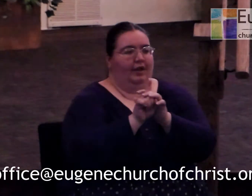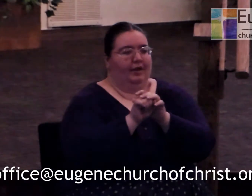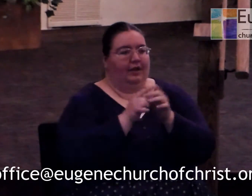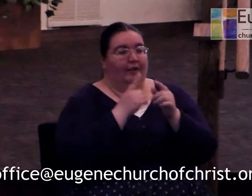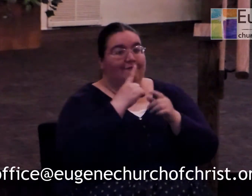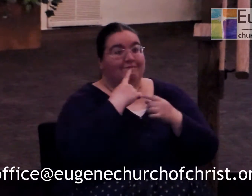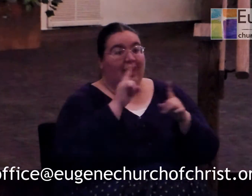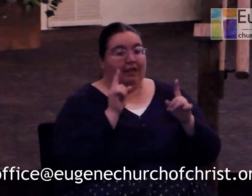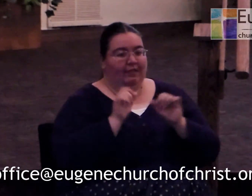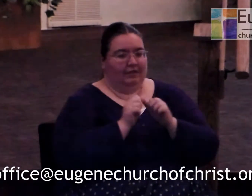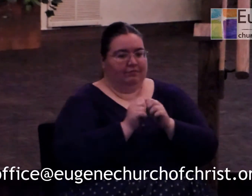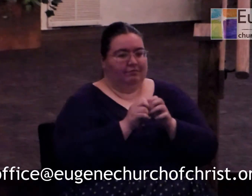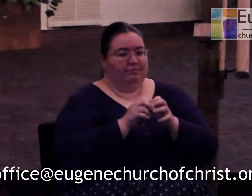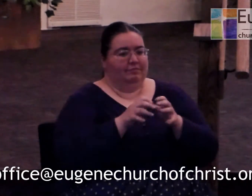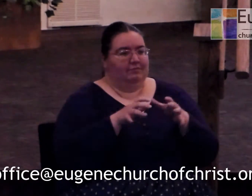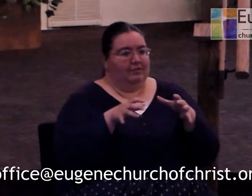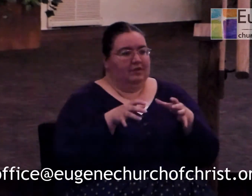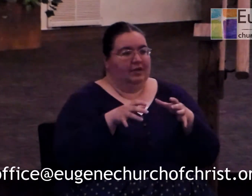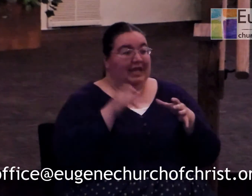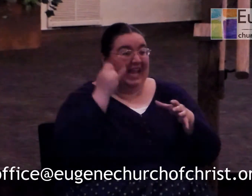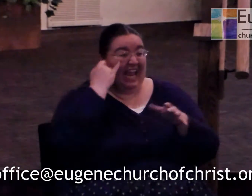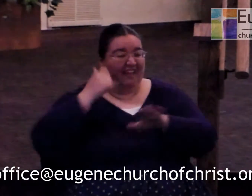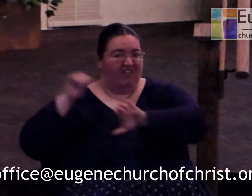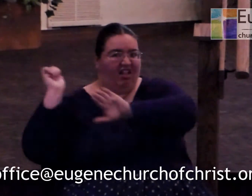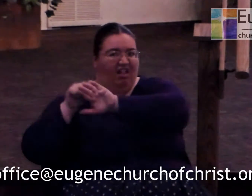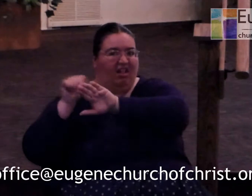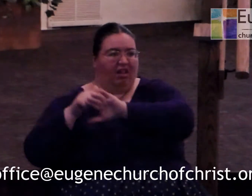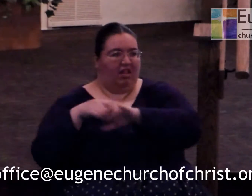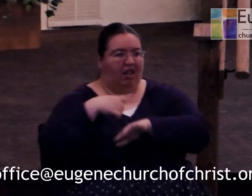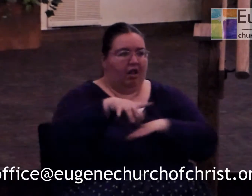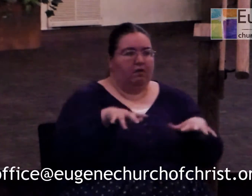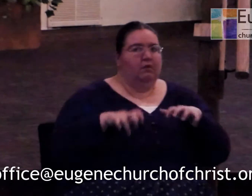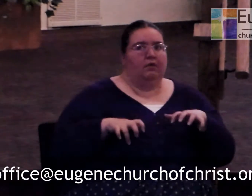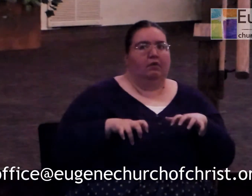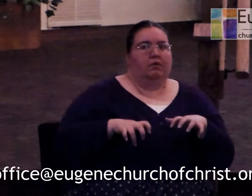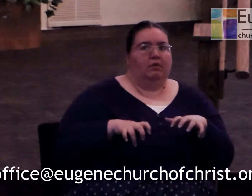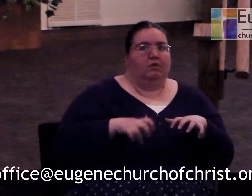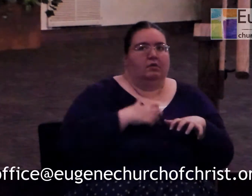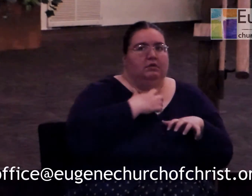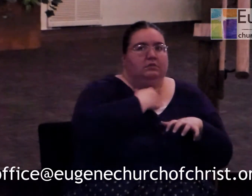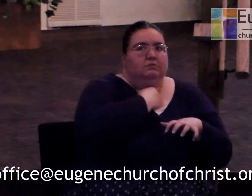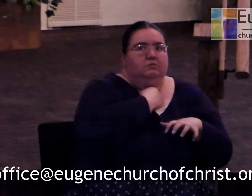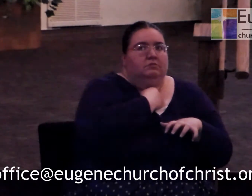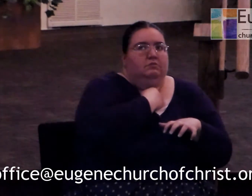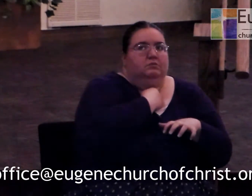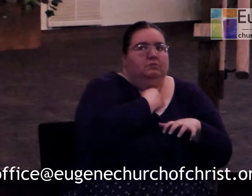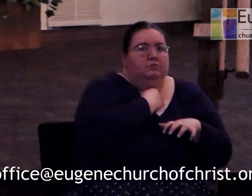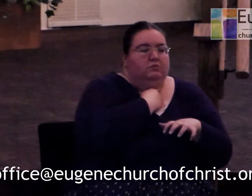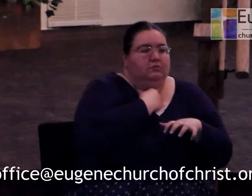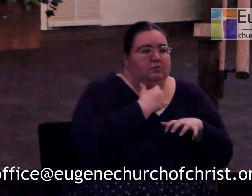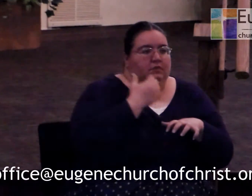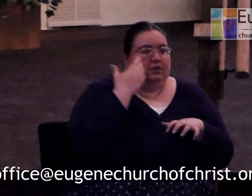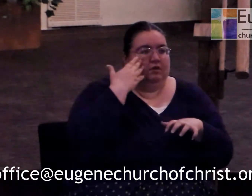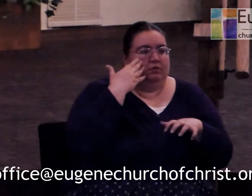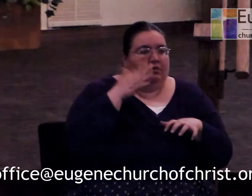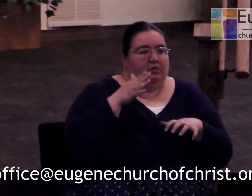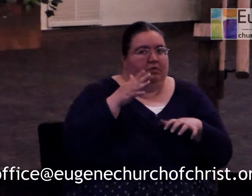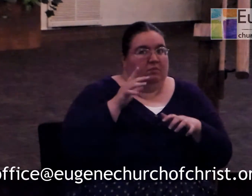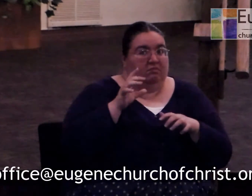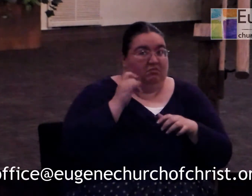the door, everybody froze. Because they never knew, is this going to be the time that the police have found us out?